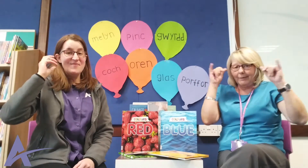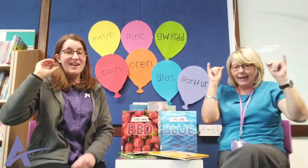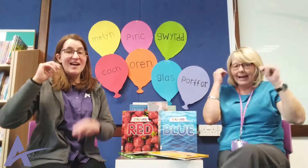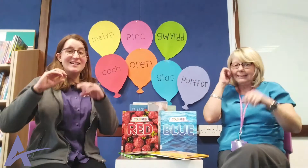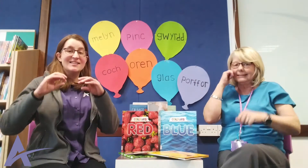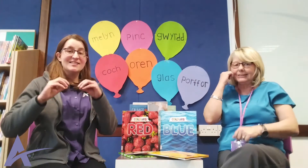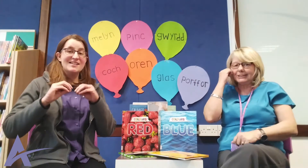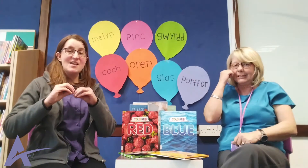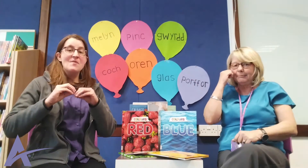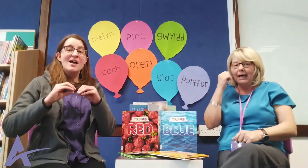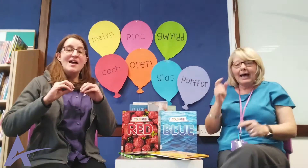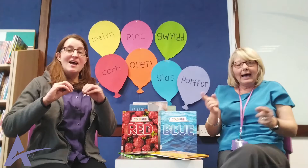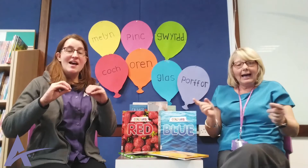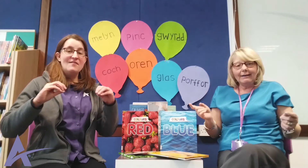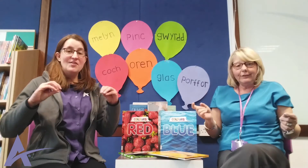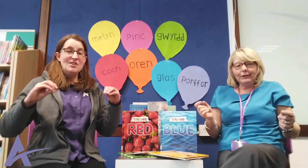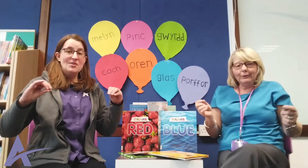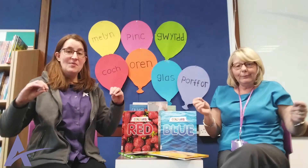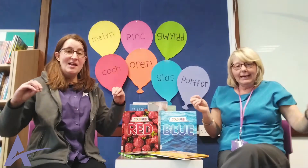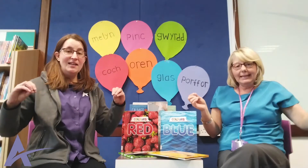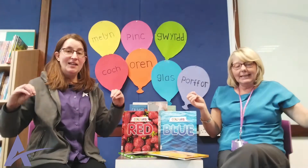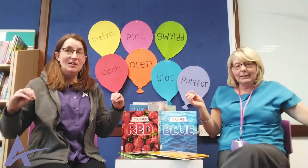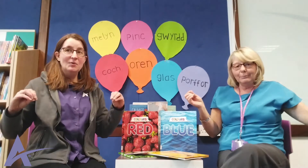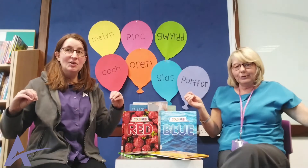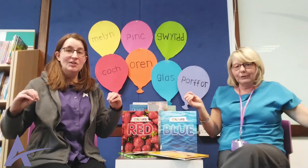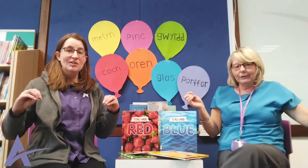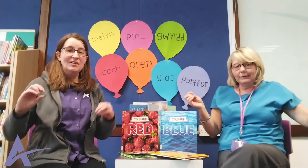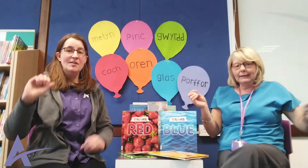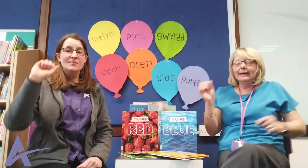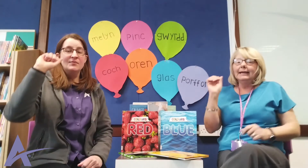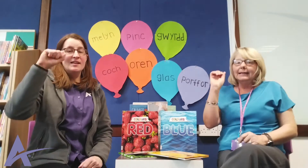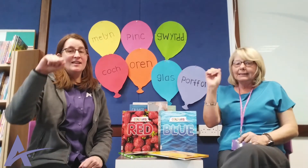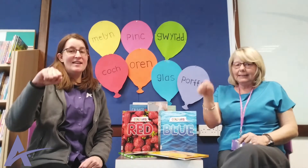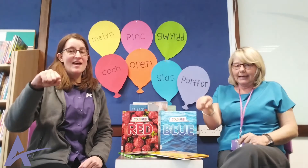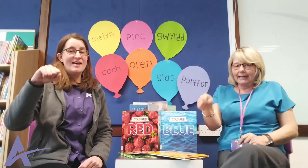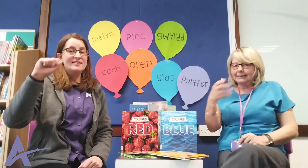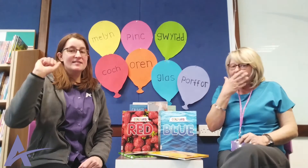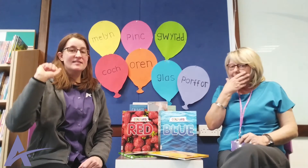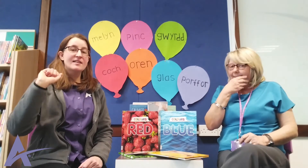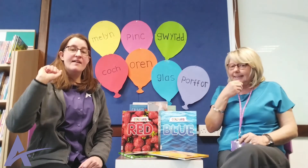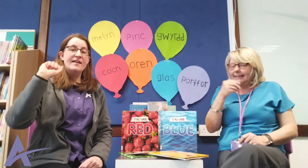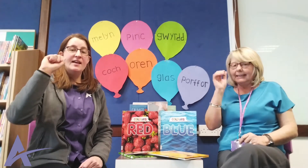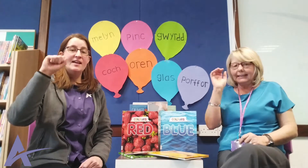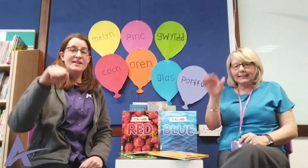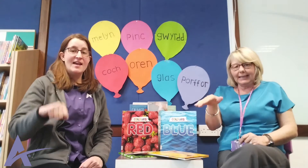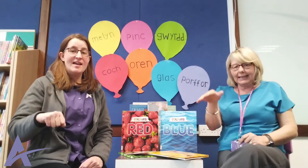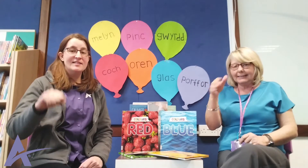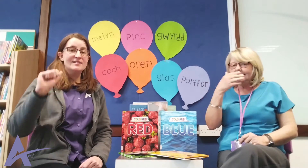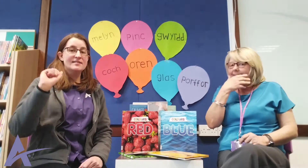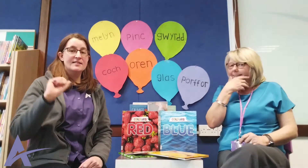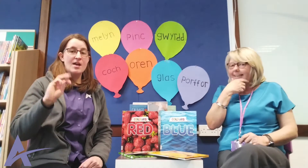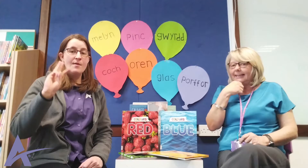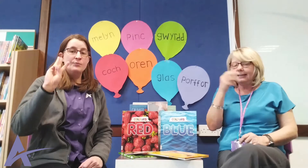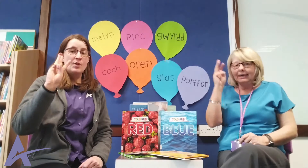black sheep, have you any wool? Yes, sir, yes, sir,